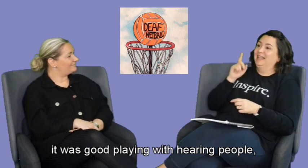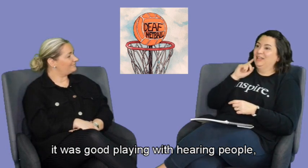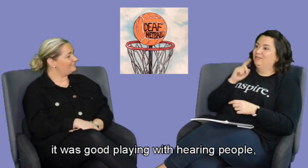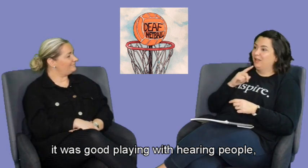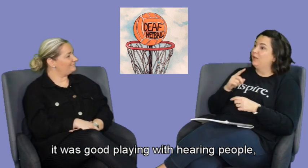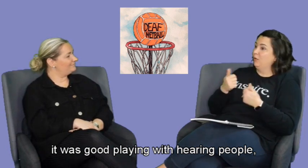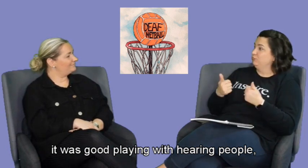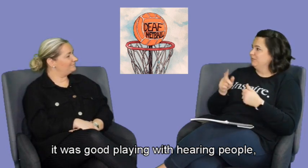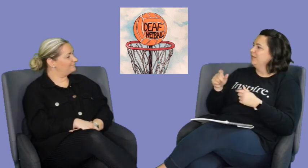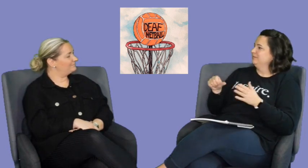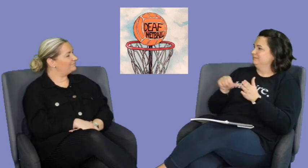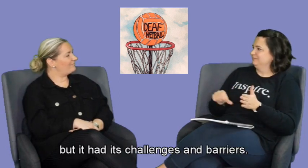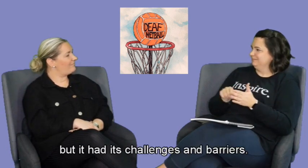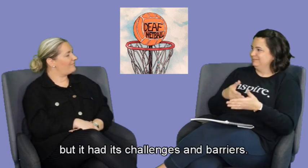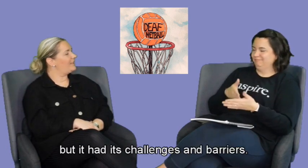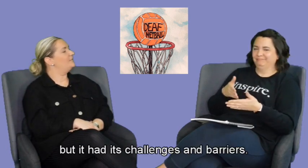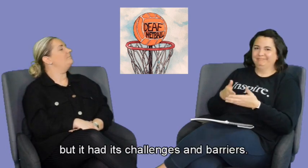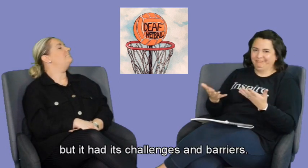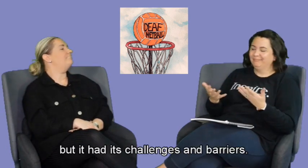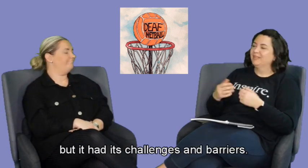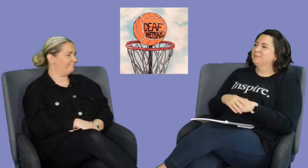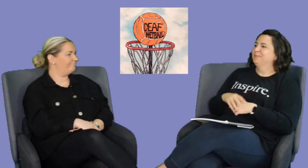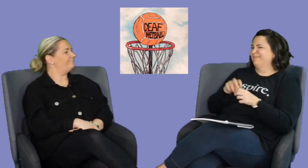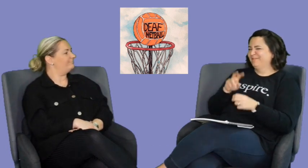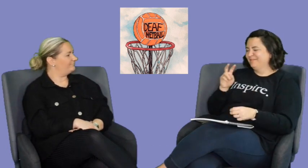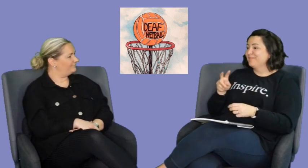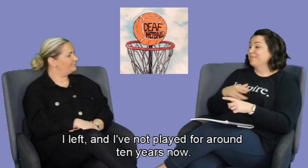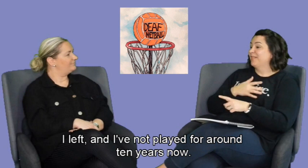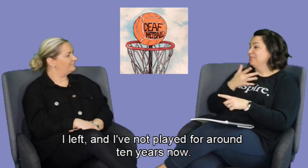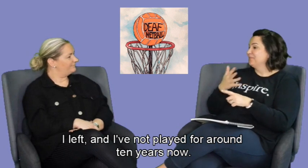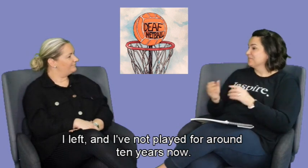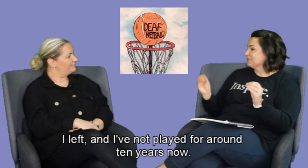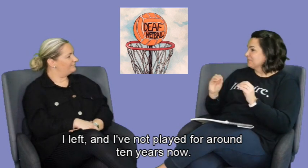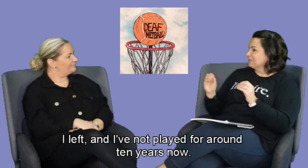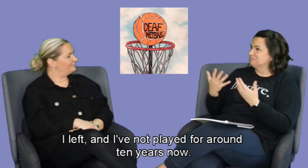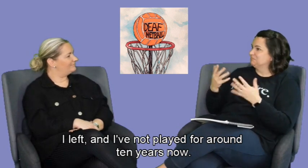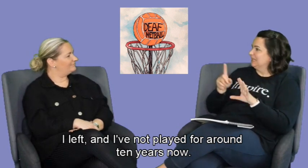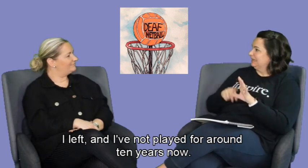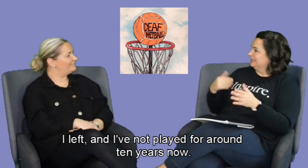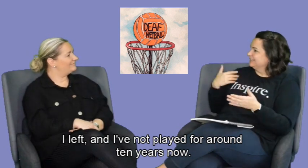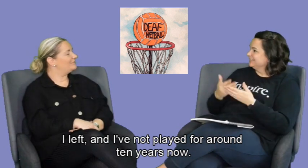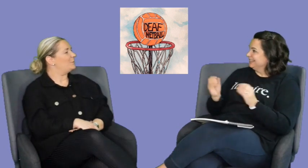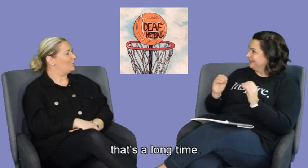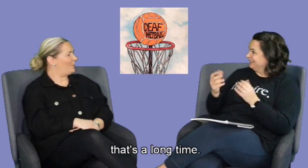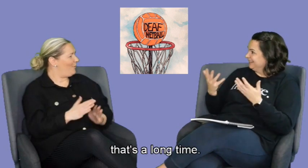hearing people, but it had its challenges and barriers. I left and I've not played for around 10 years now. Well, that's a